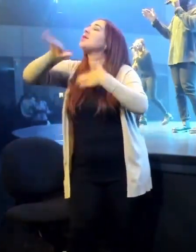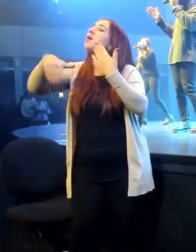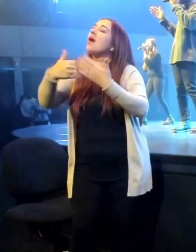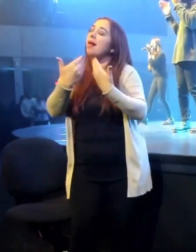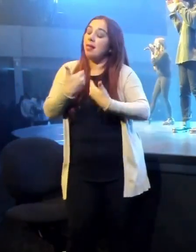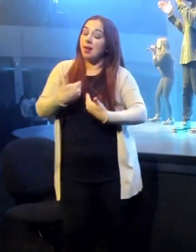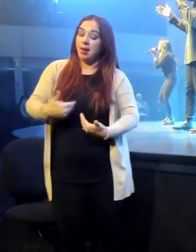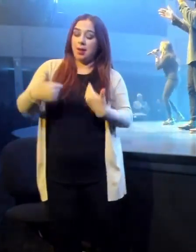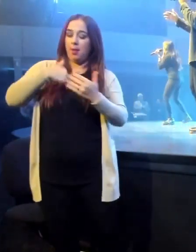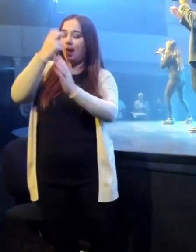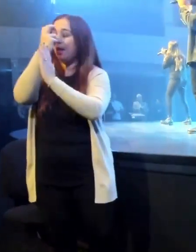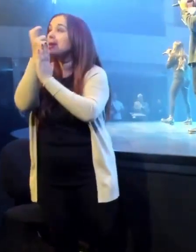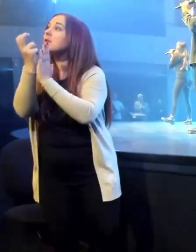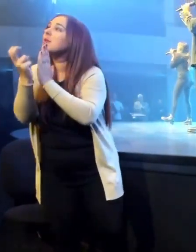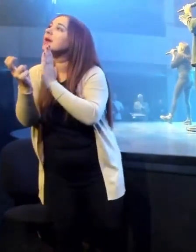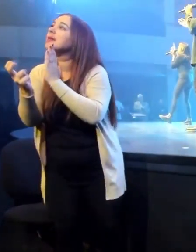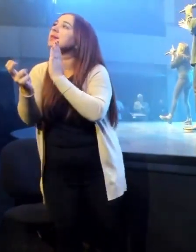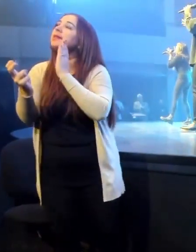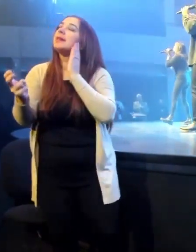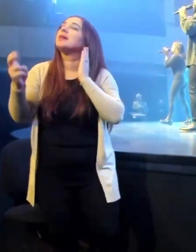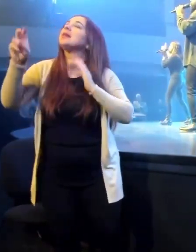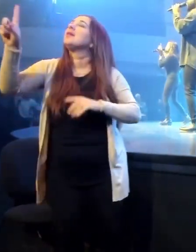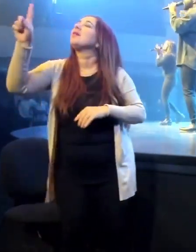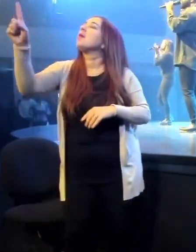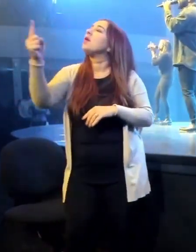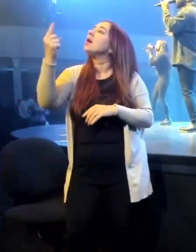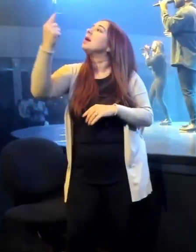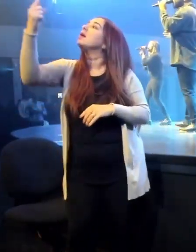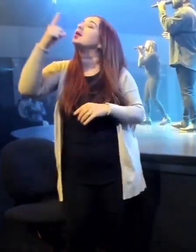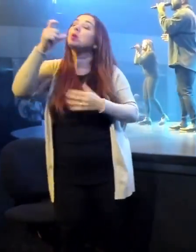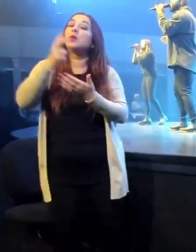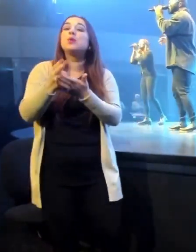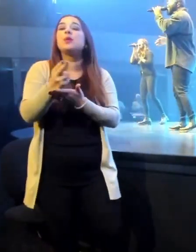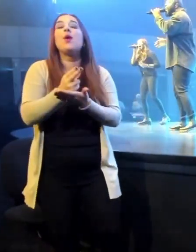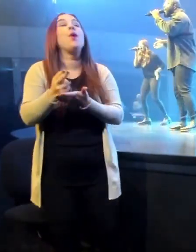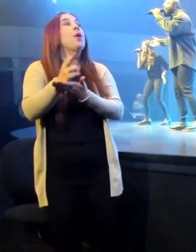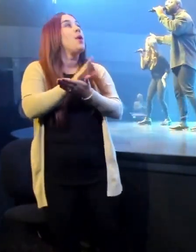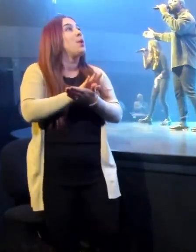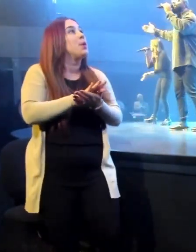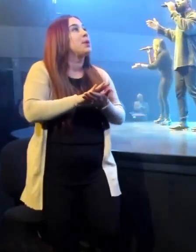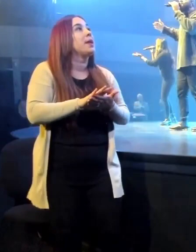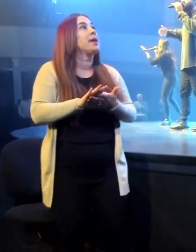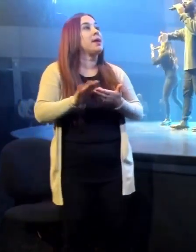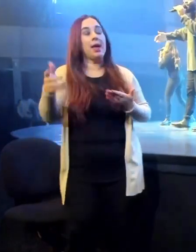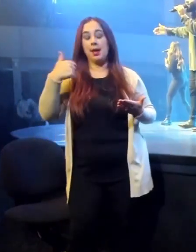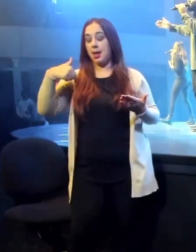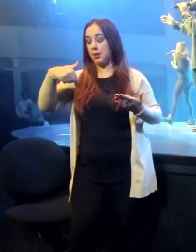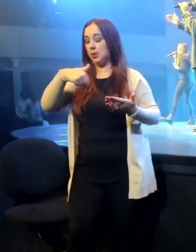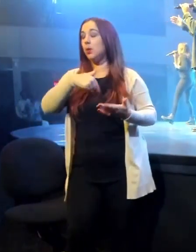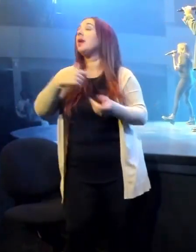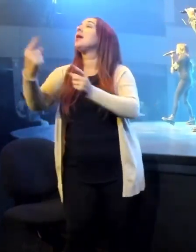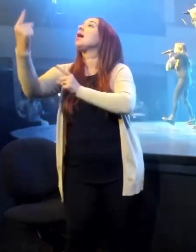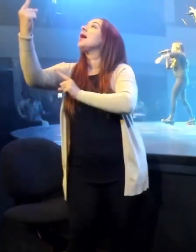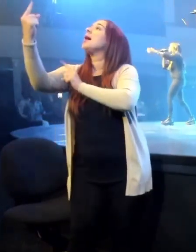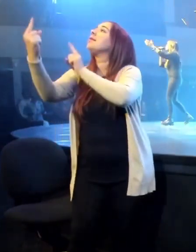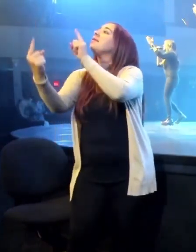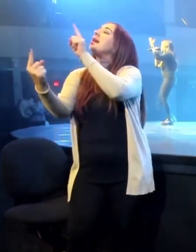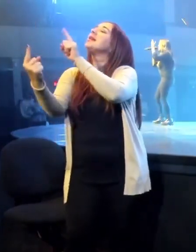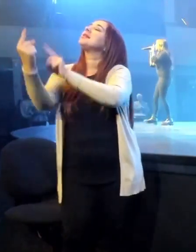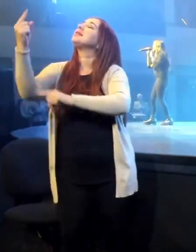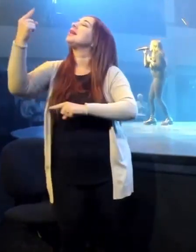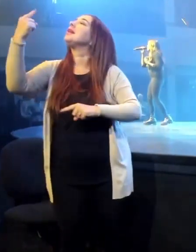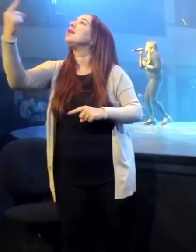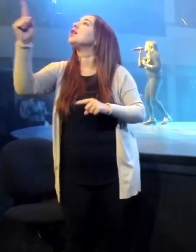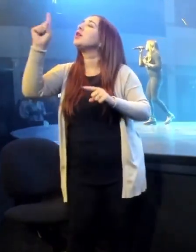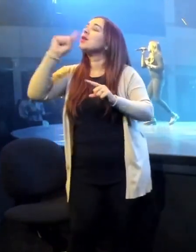I lose myself to the one who's holy. As we come face to face, you